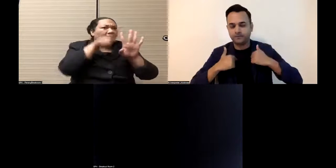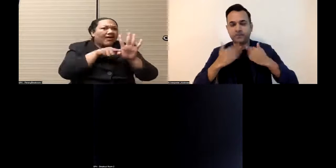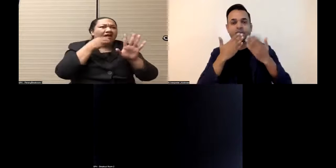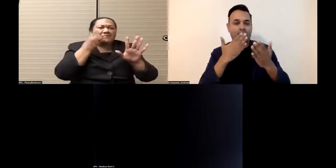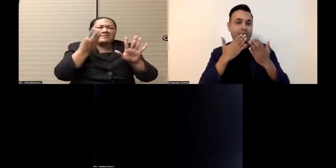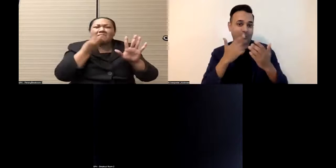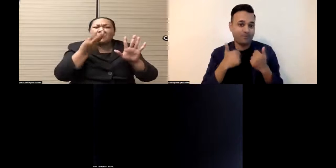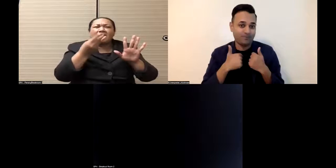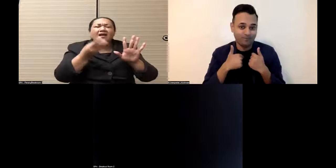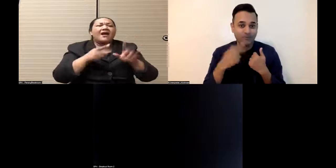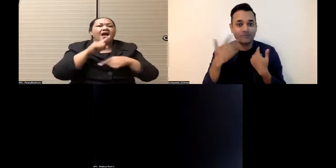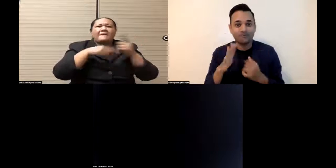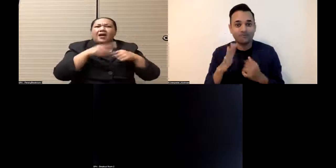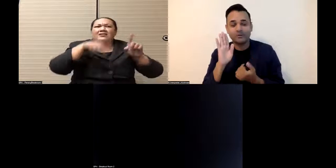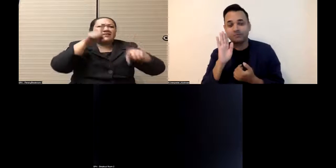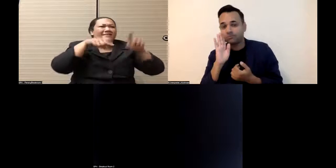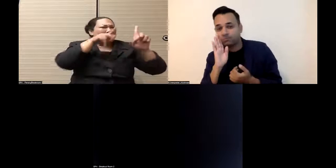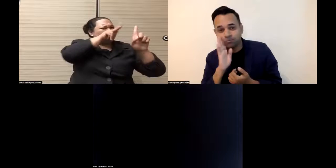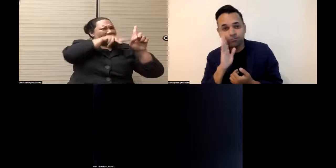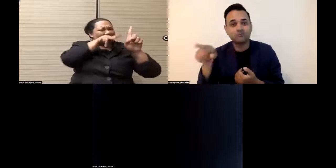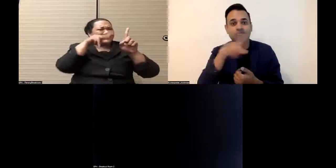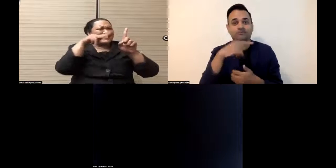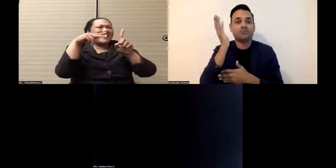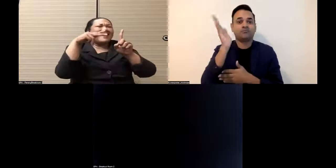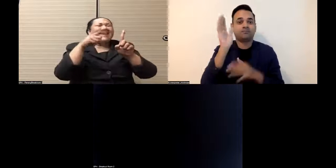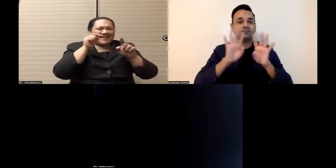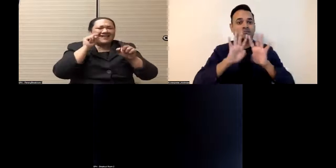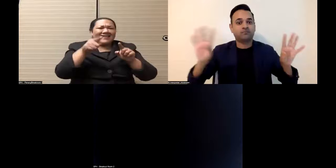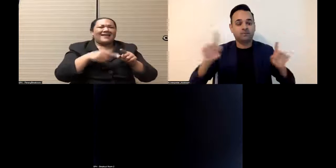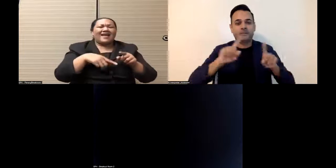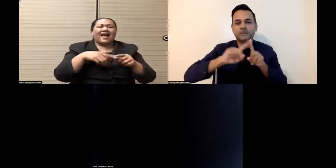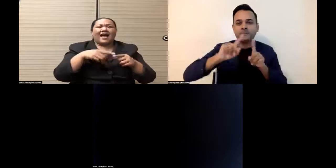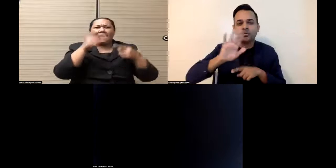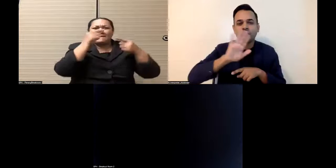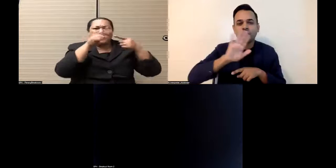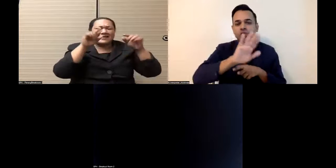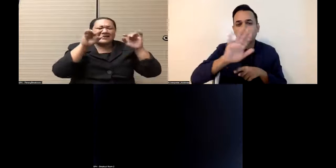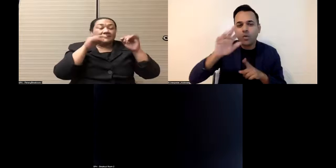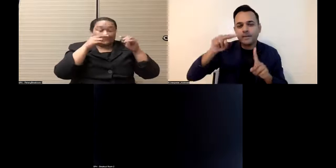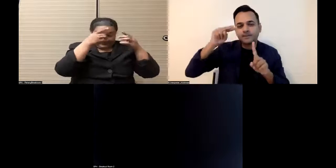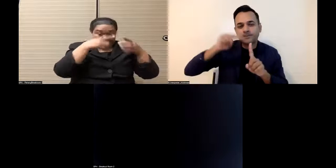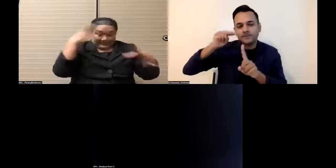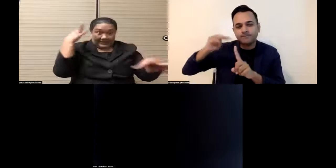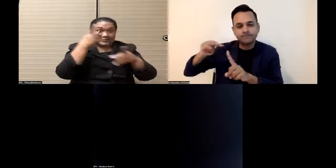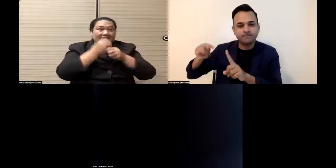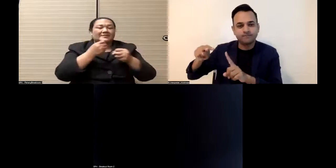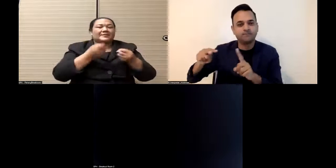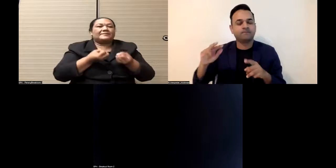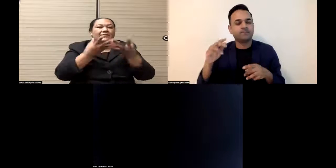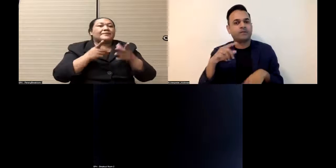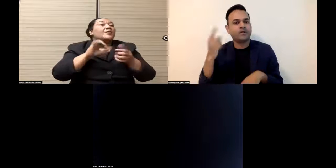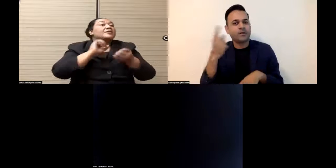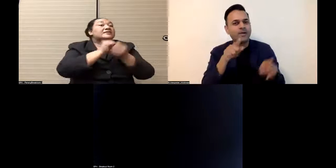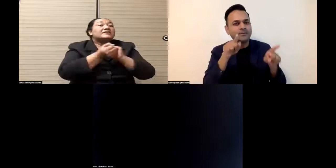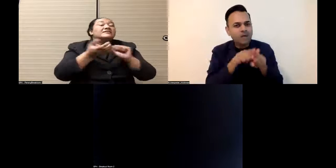to touch on in this summary. In our session, we heard about past and present efforts towards inclusive education